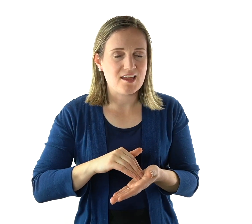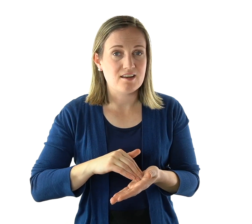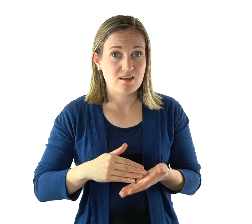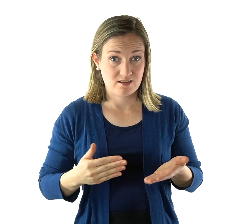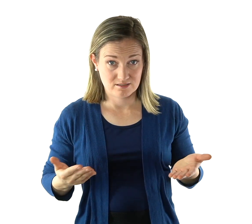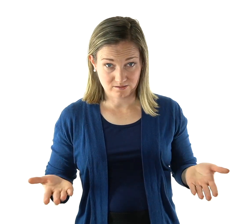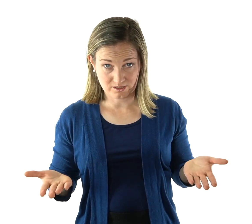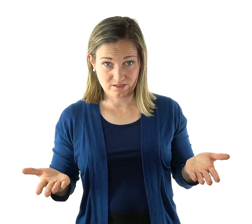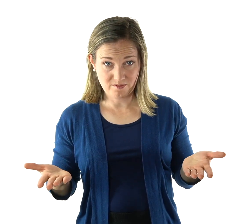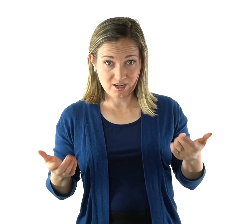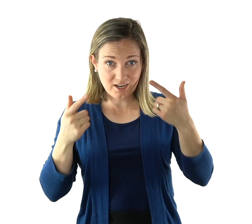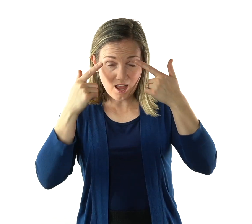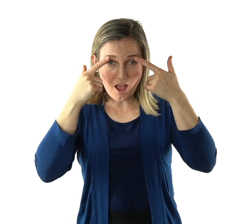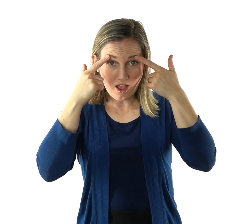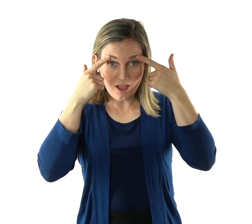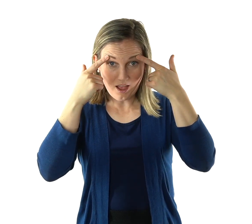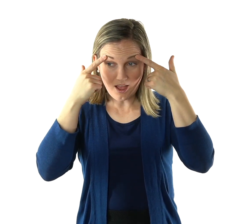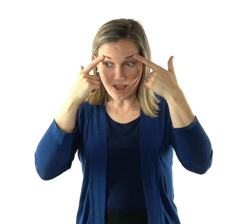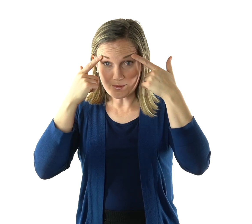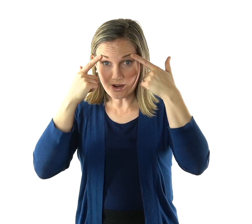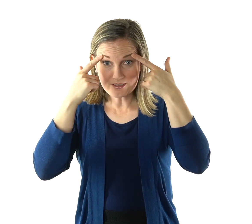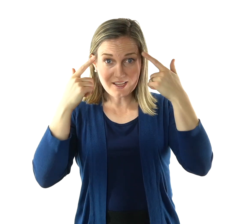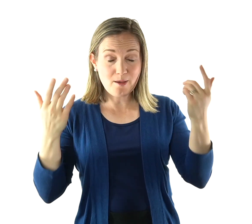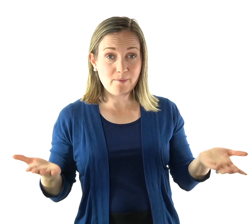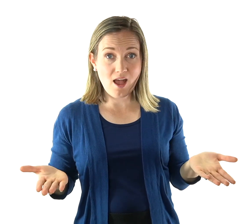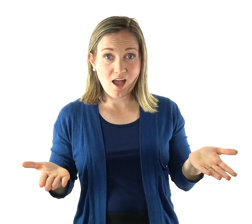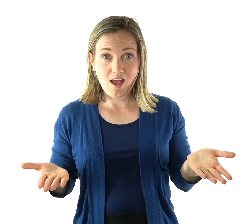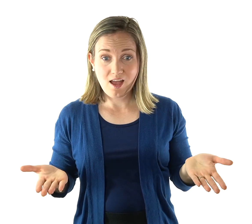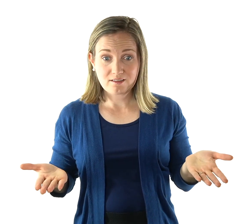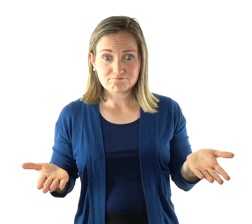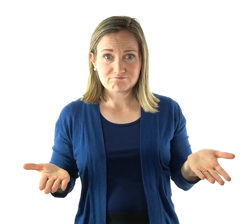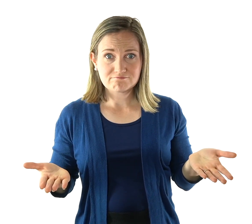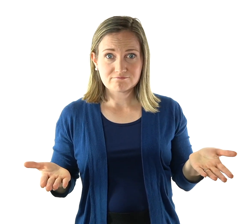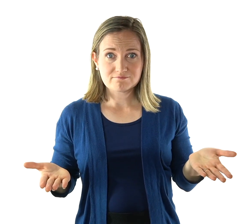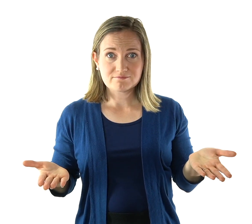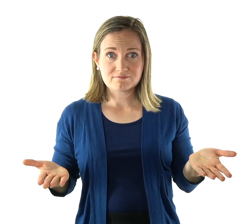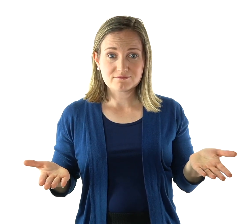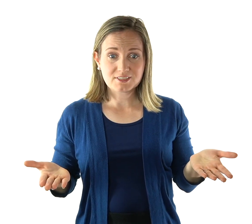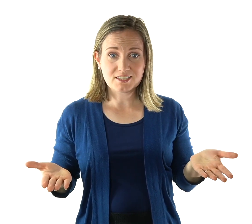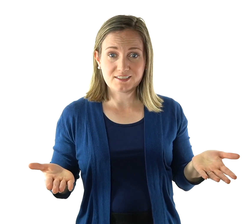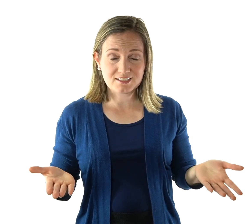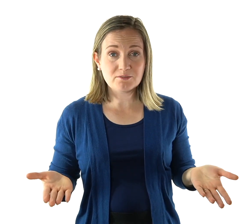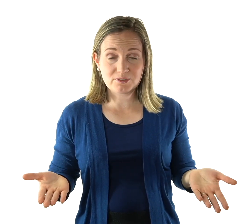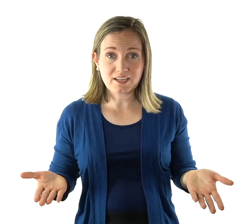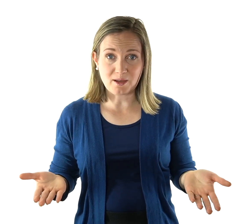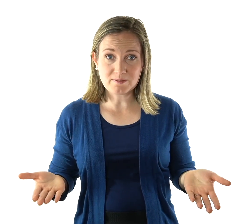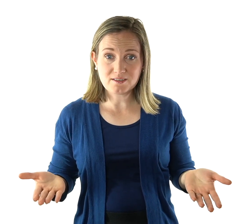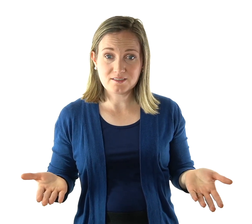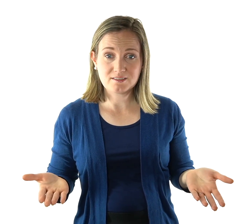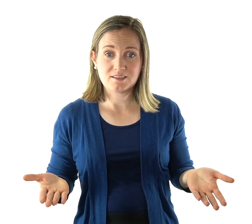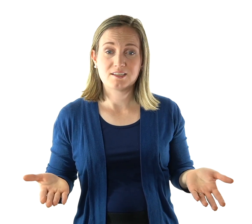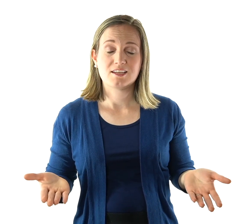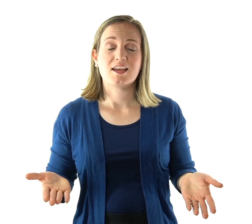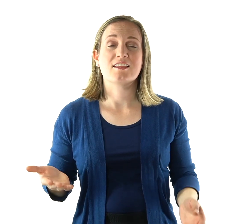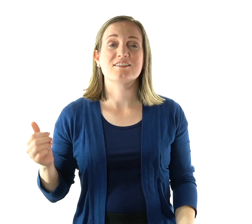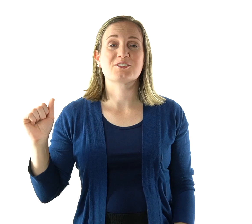again, question mark, eyebrows up. Did that really happen? And then you're